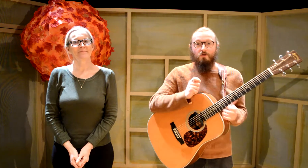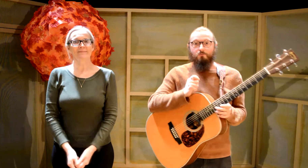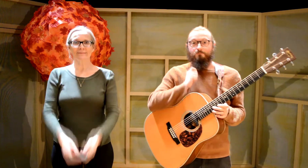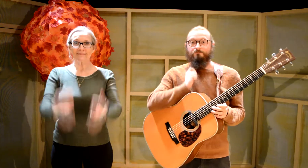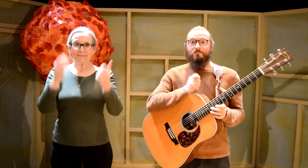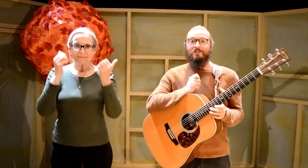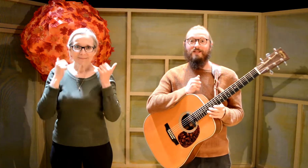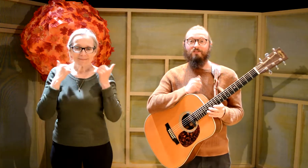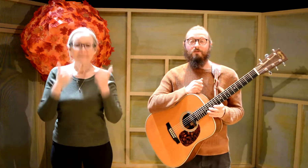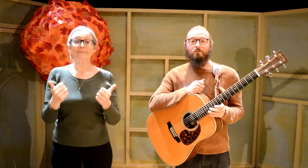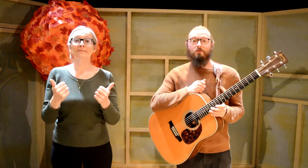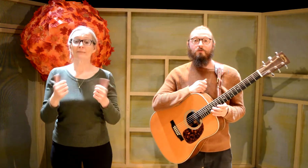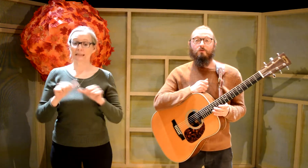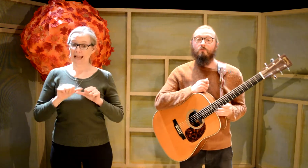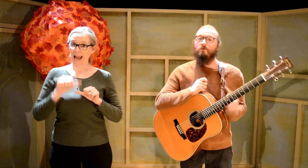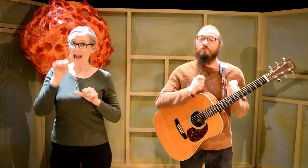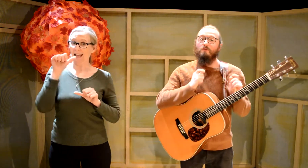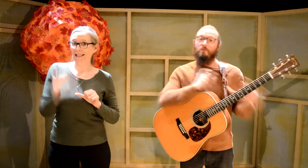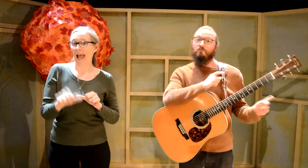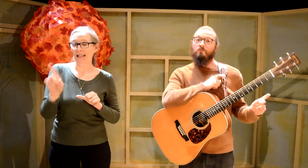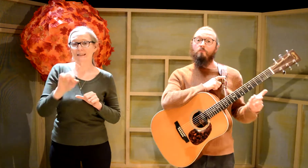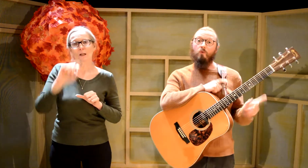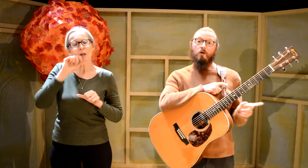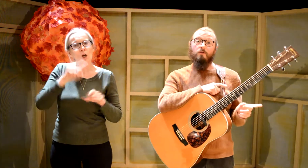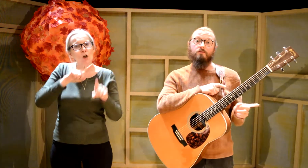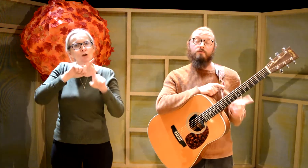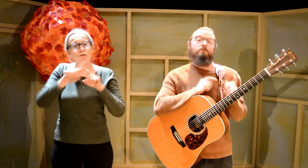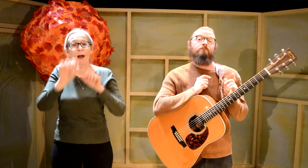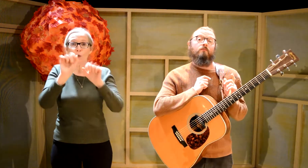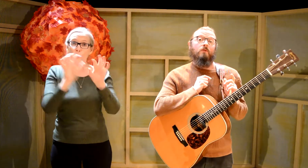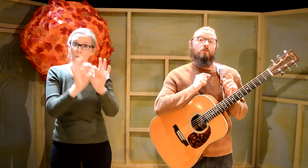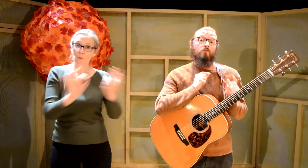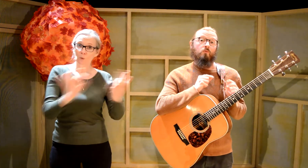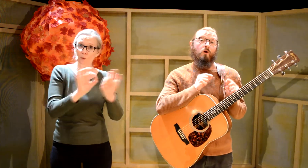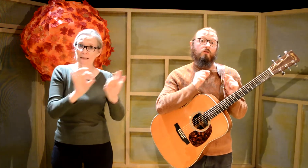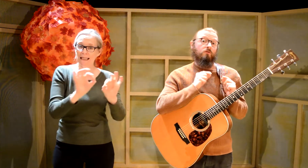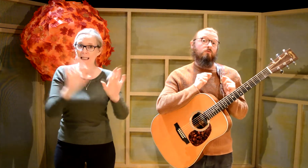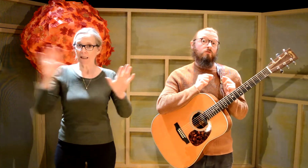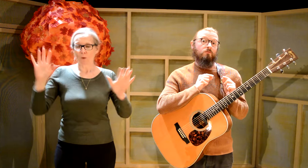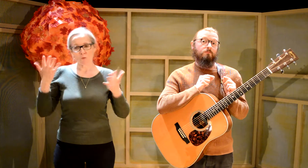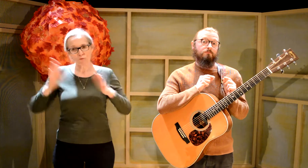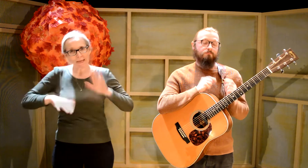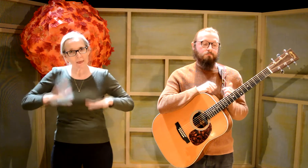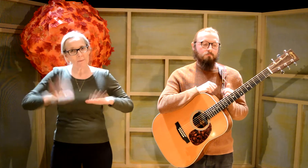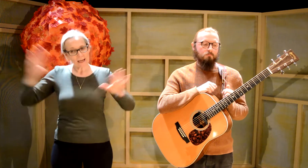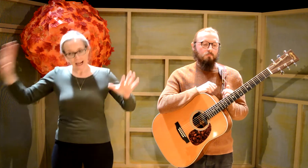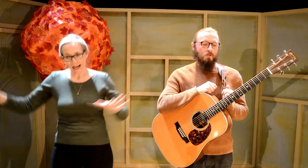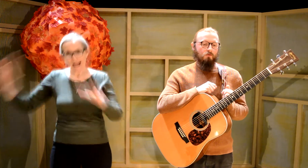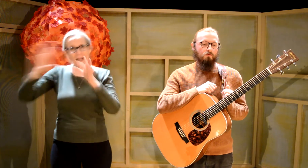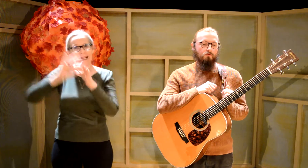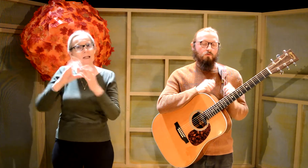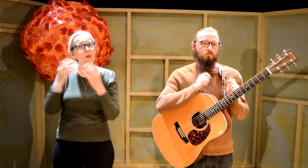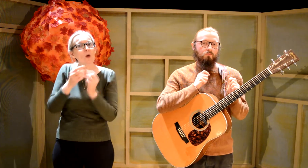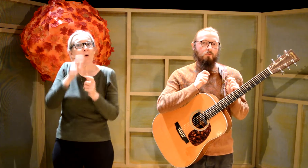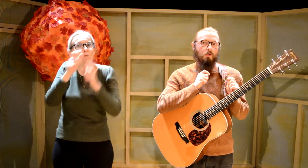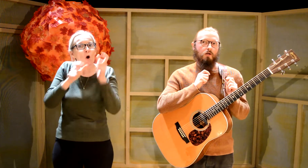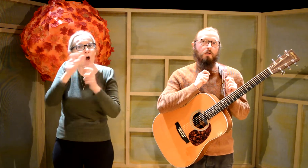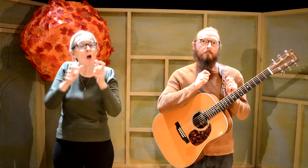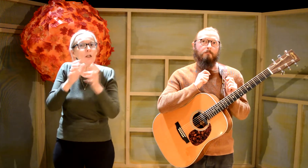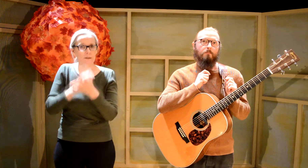Right, so the next thing we're going to do, we're going to try and put some words to our little tune.